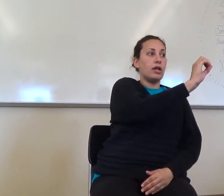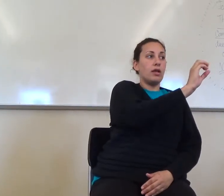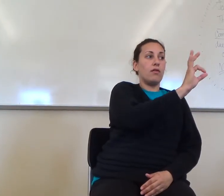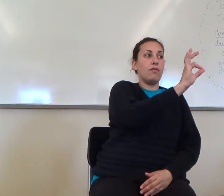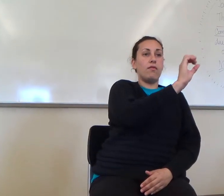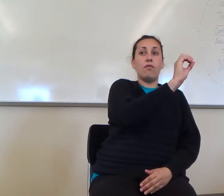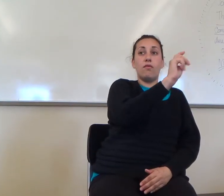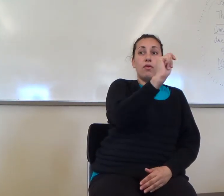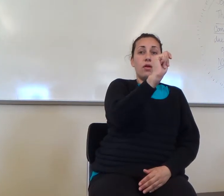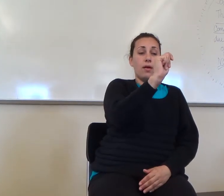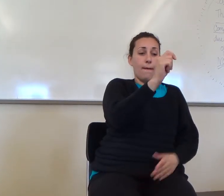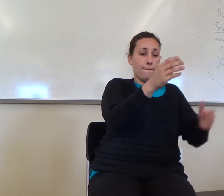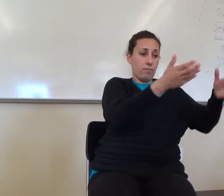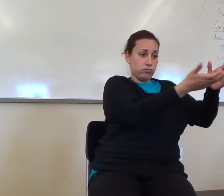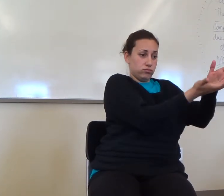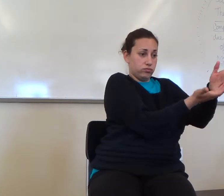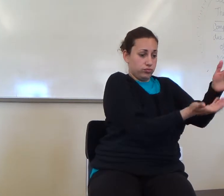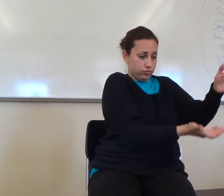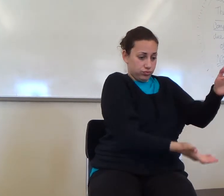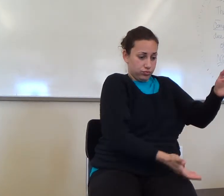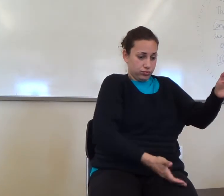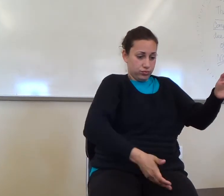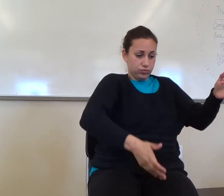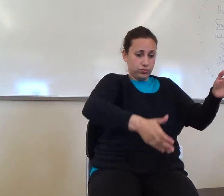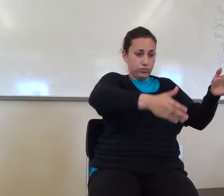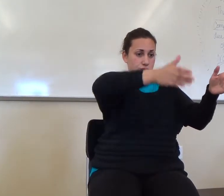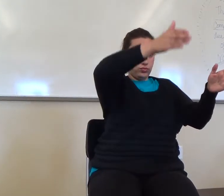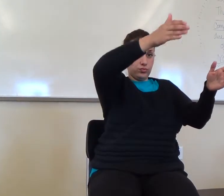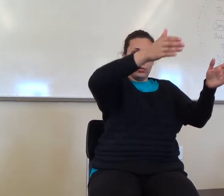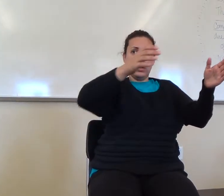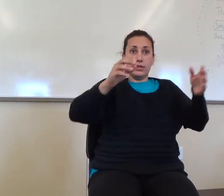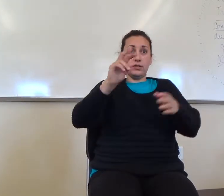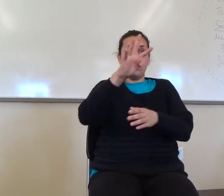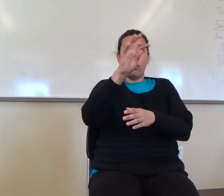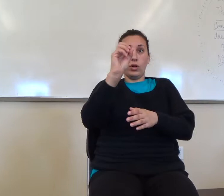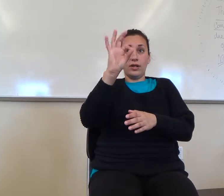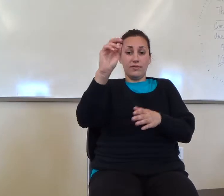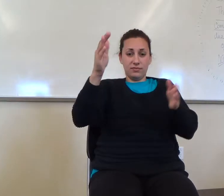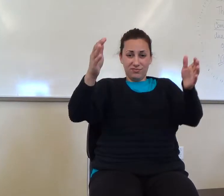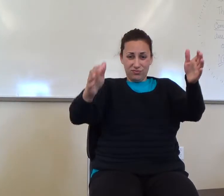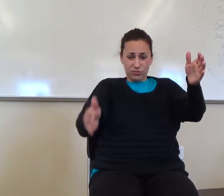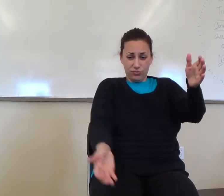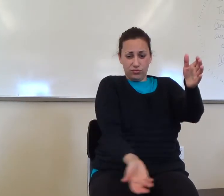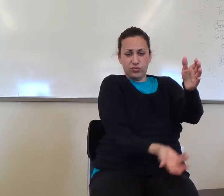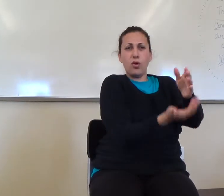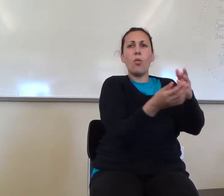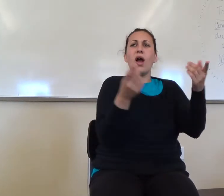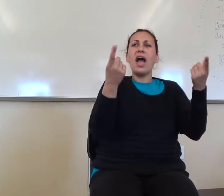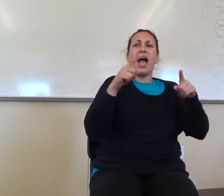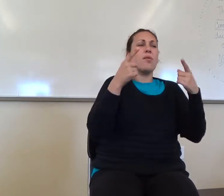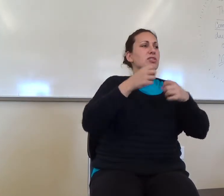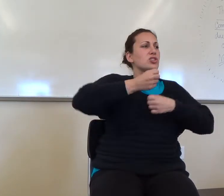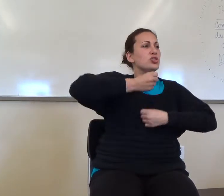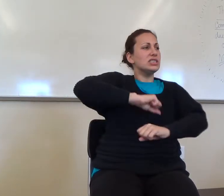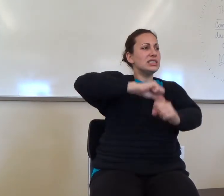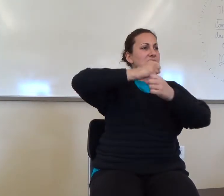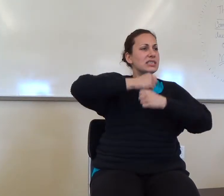then what does he do? Digs a pit 40 feet deep. What happens when you dig in sandy earth? Is that